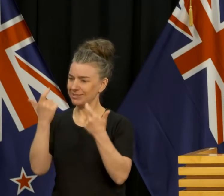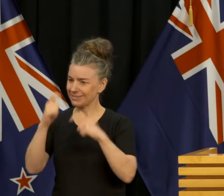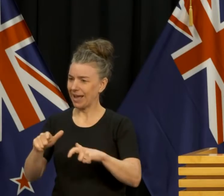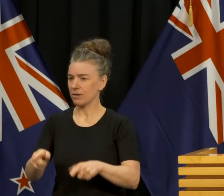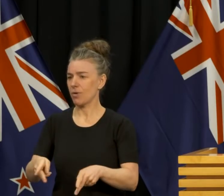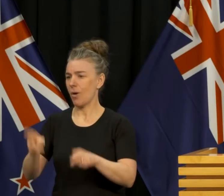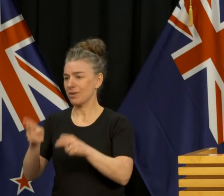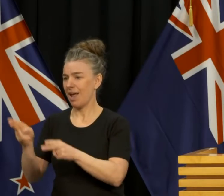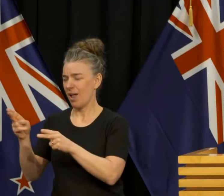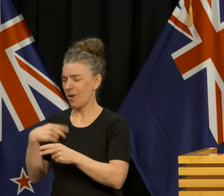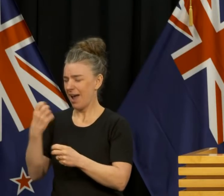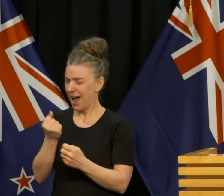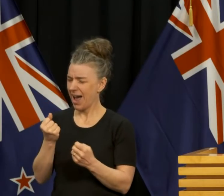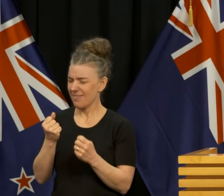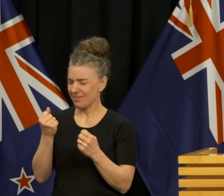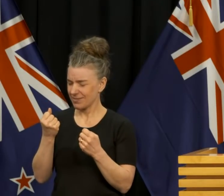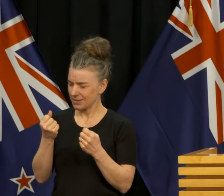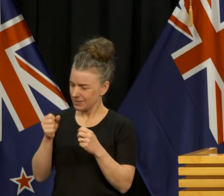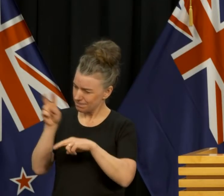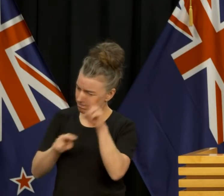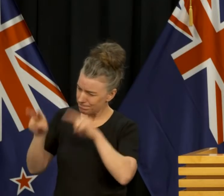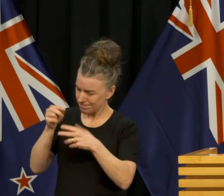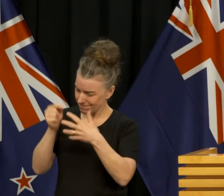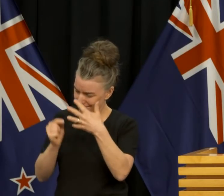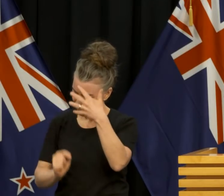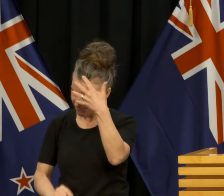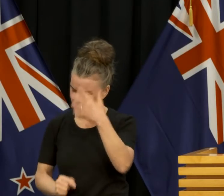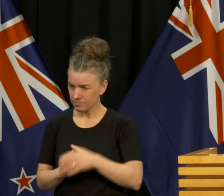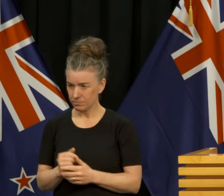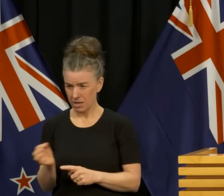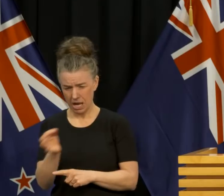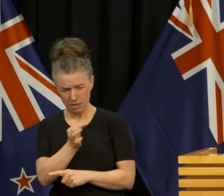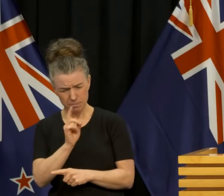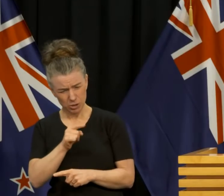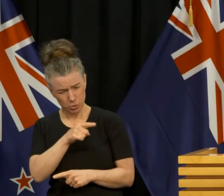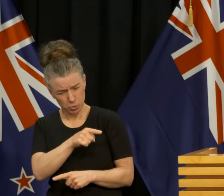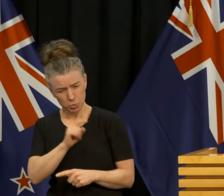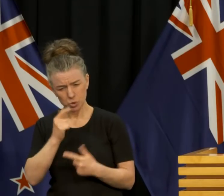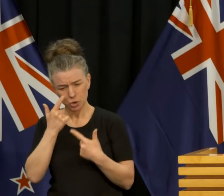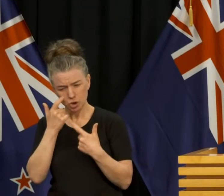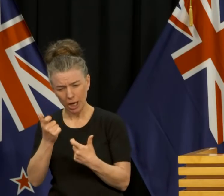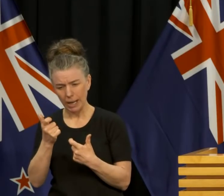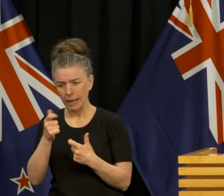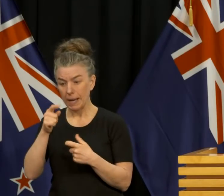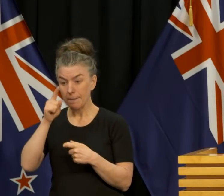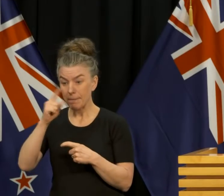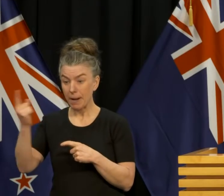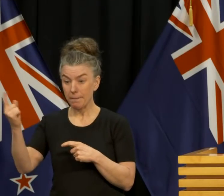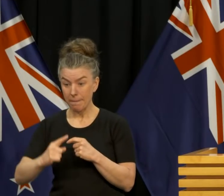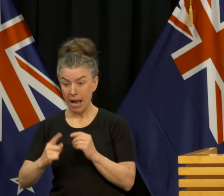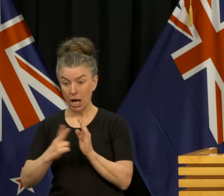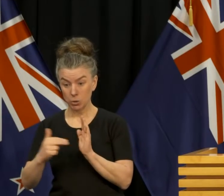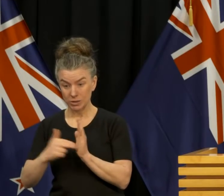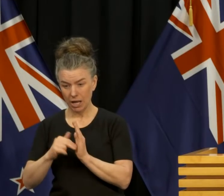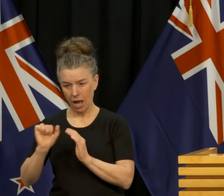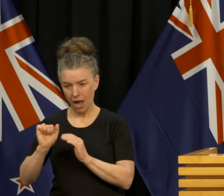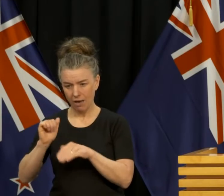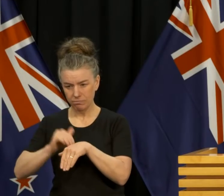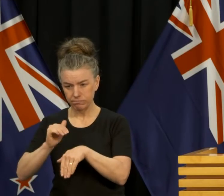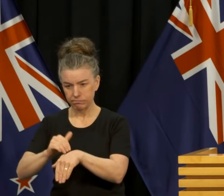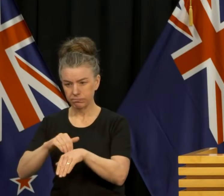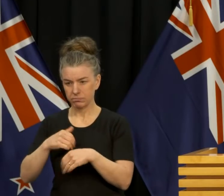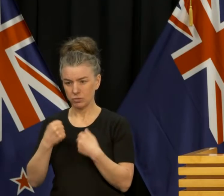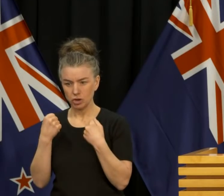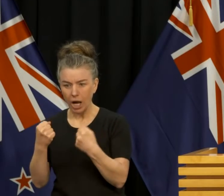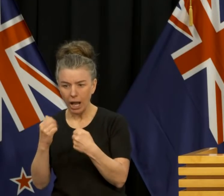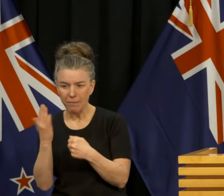And all of these things get considered as part of that overall process. But are you doing things like checking prior criminal convictions of people? And if